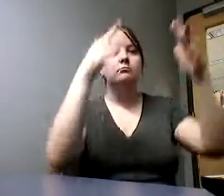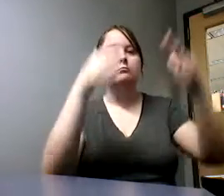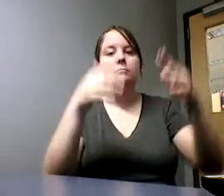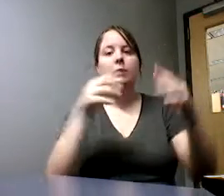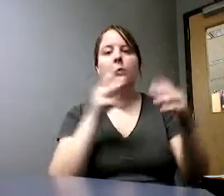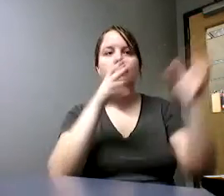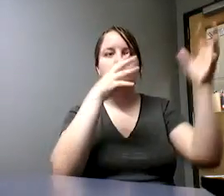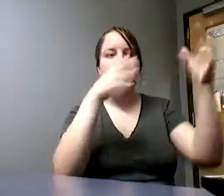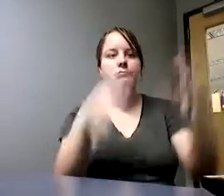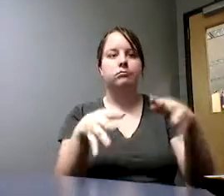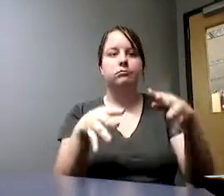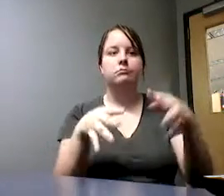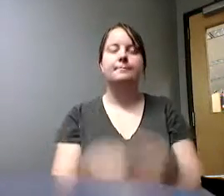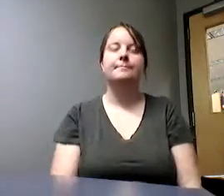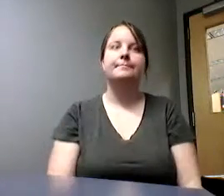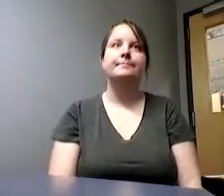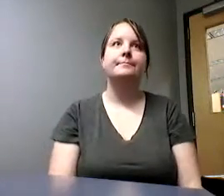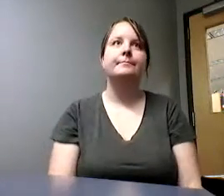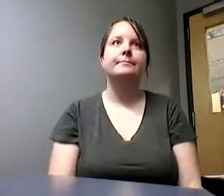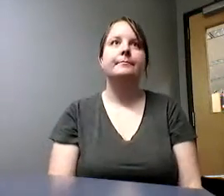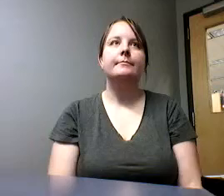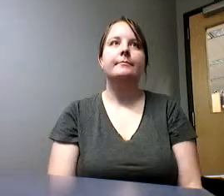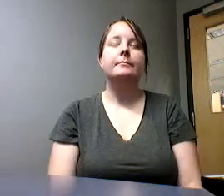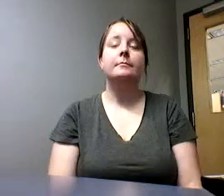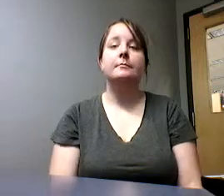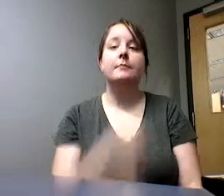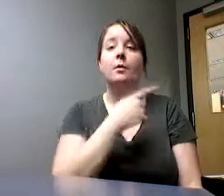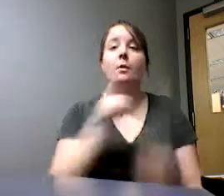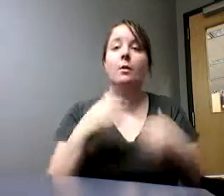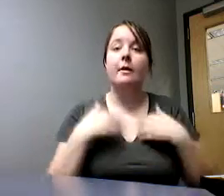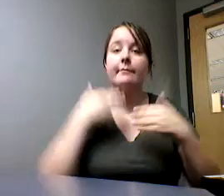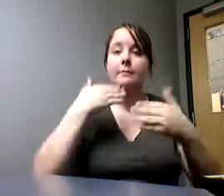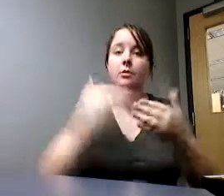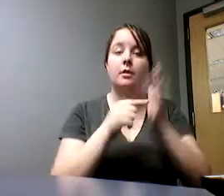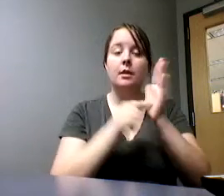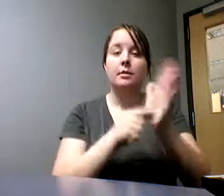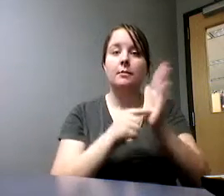Anybody think they can give a good example of condensation?